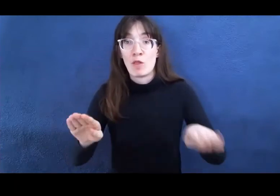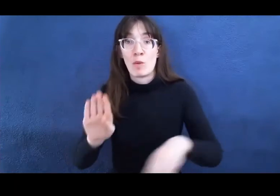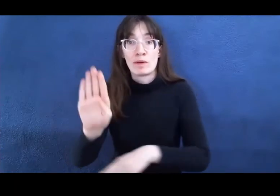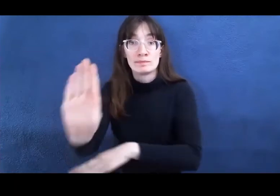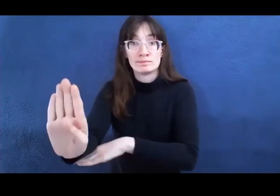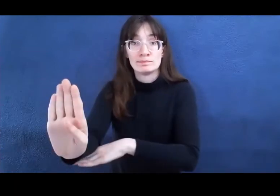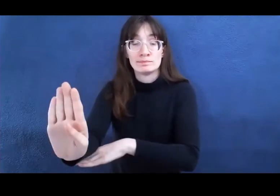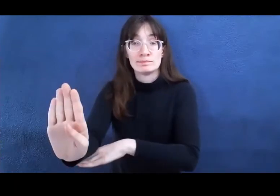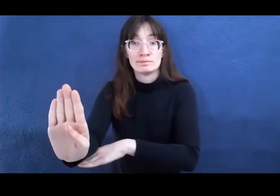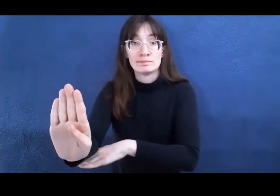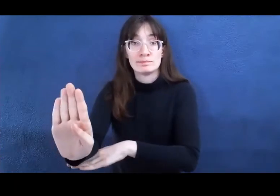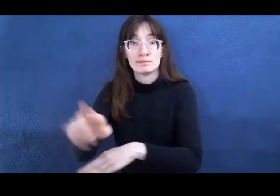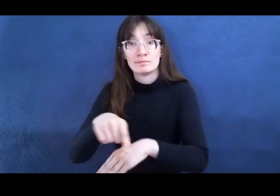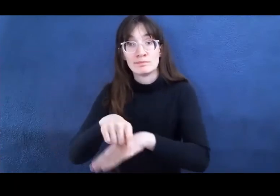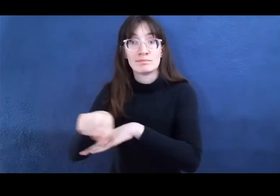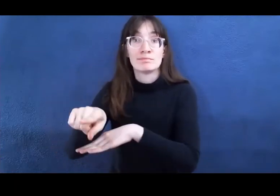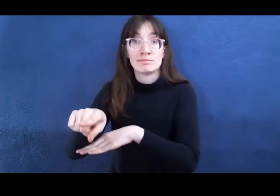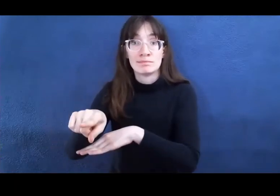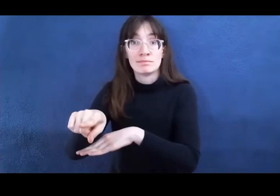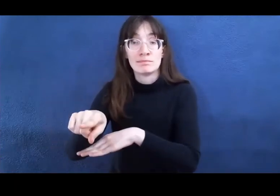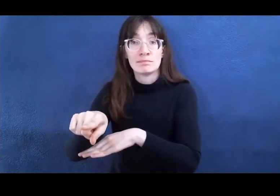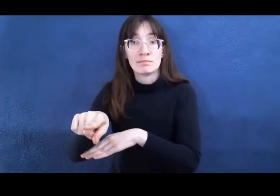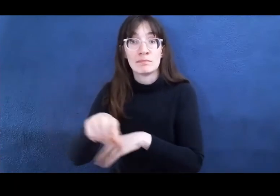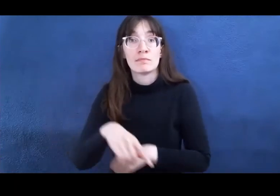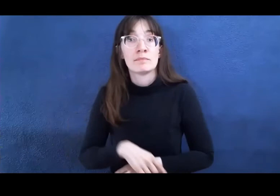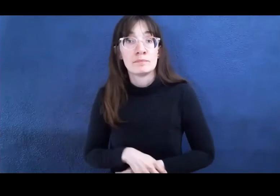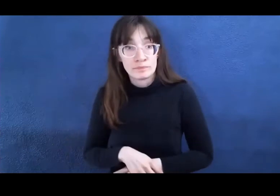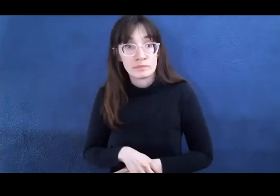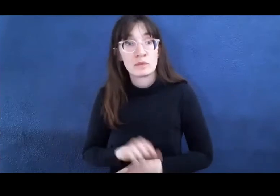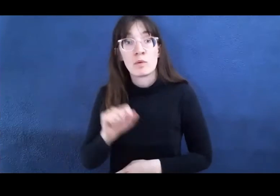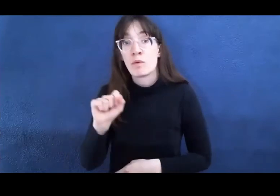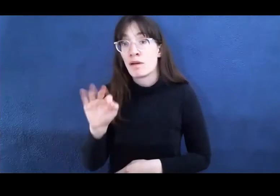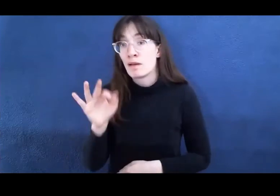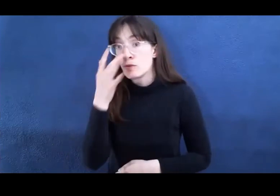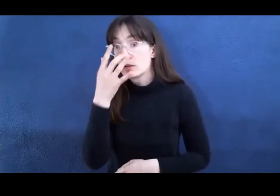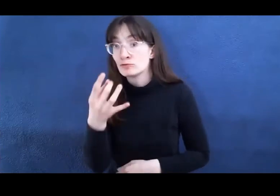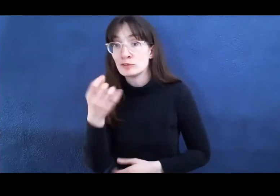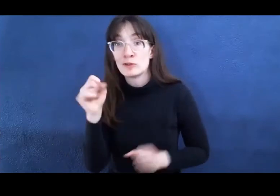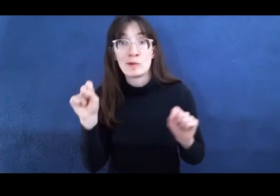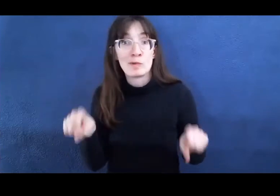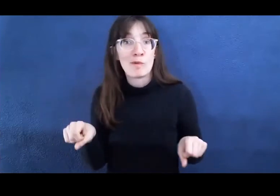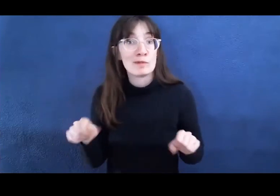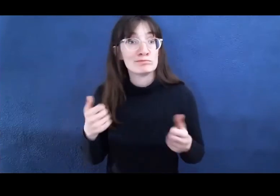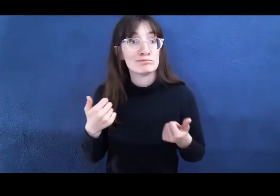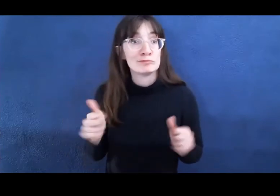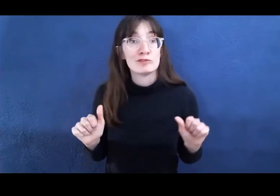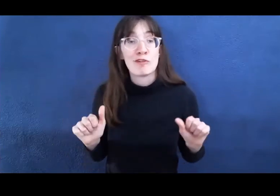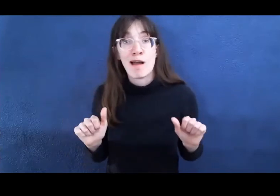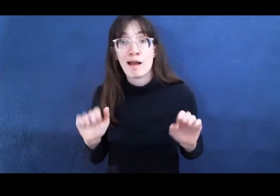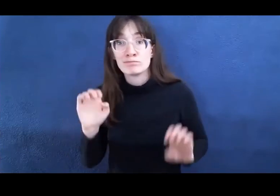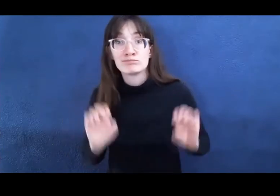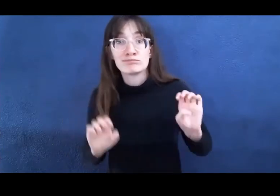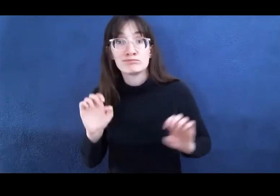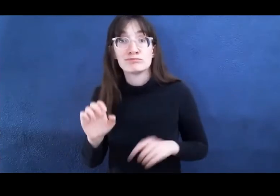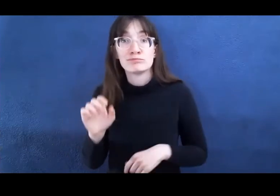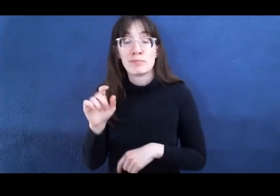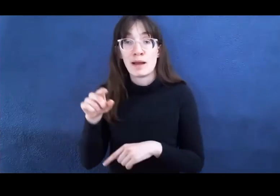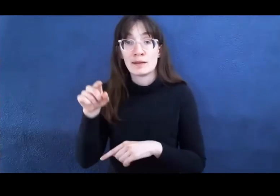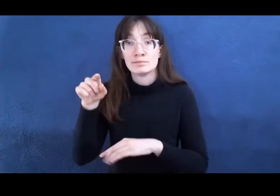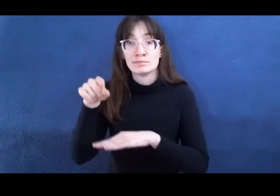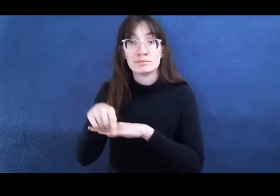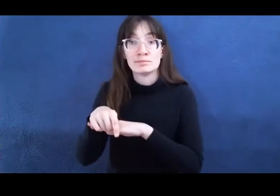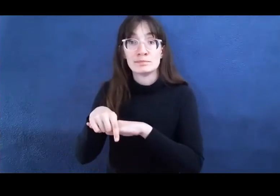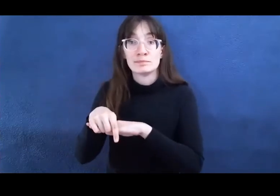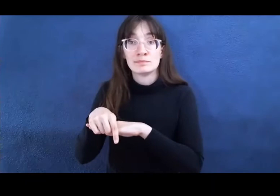leg extended, or if you're interested, you could experiment with lifting your leg off the floor. So you may choose